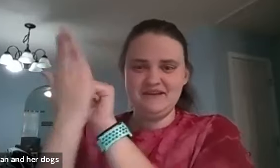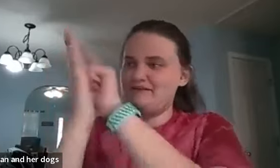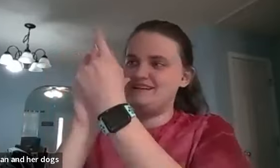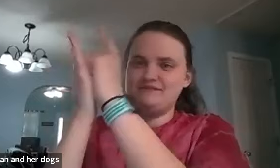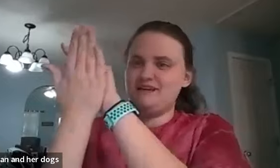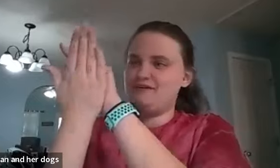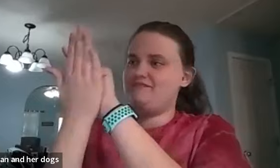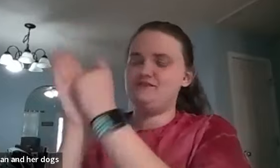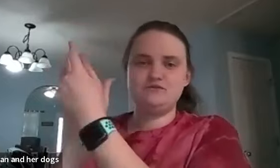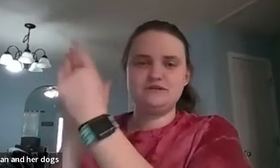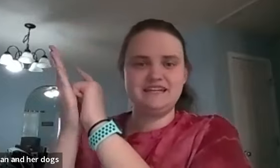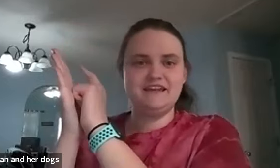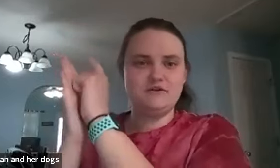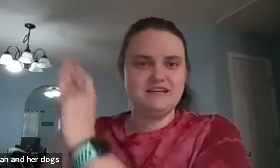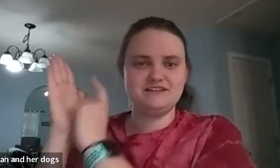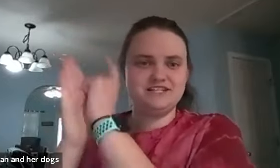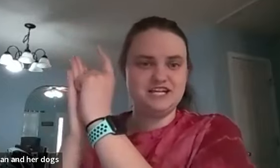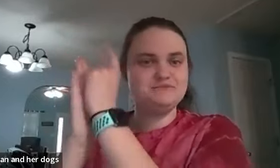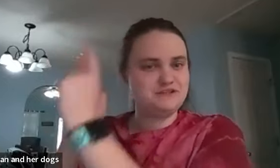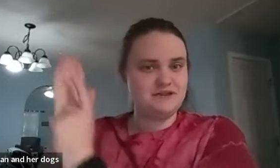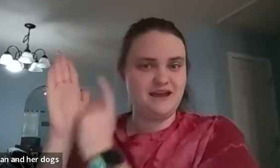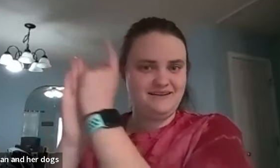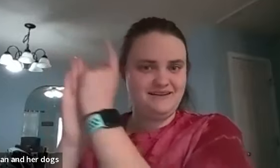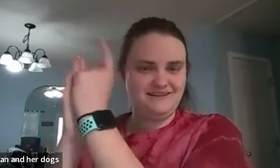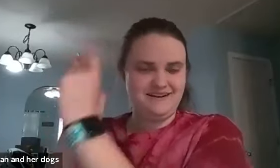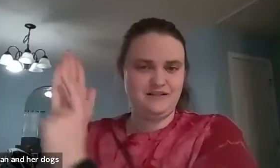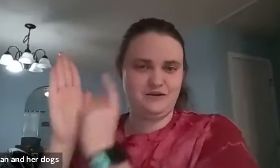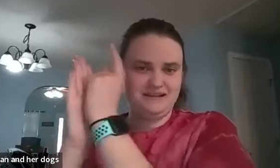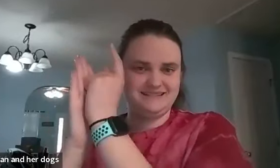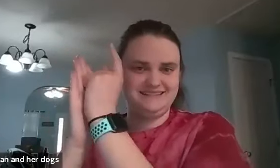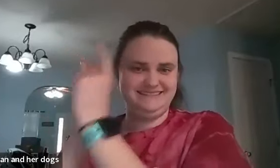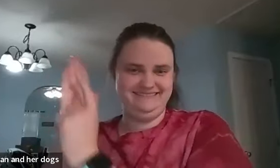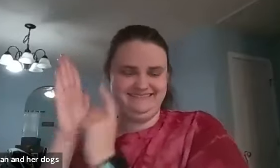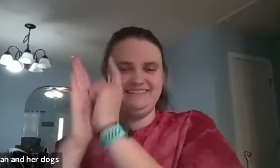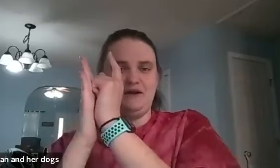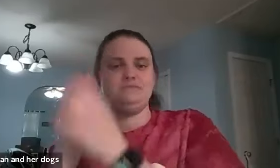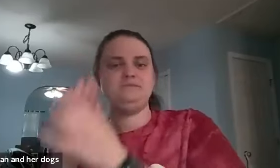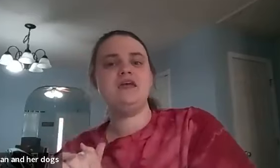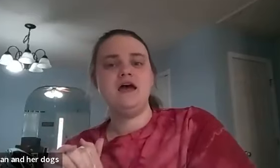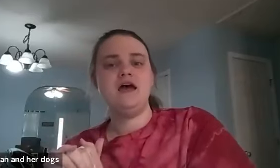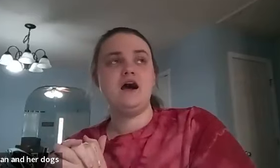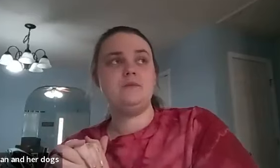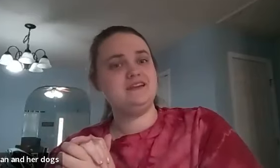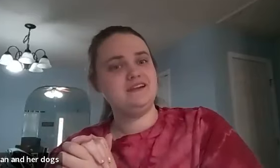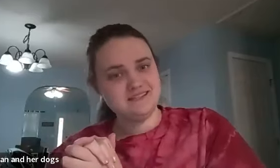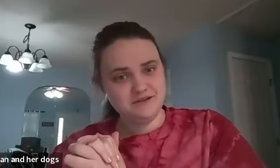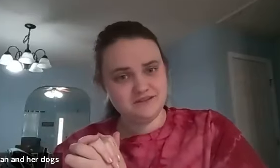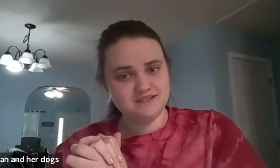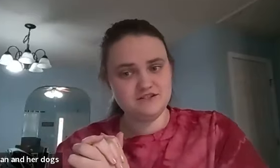I realized I was like, okay, if you twist it any other way, it's going to change. But so yeah, clockwise, hour. The nice thing with this also is if